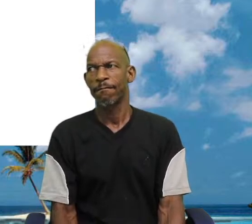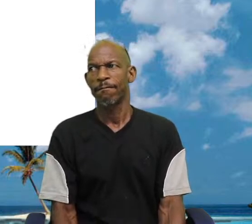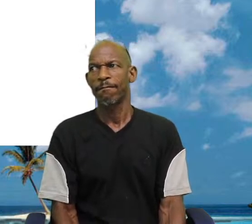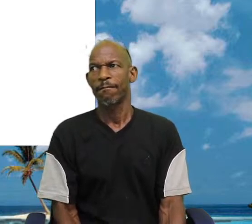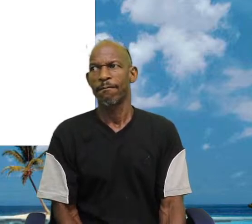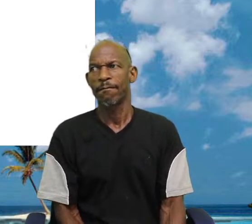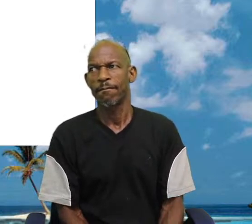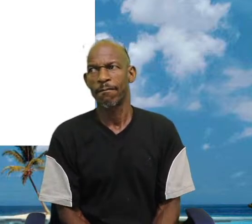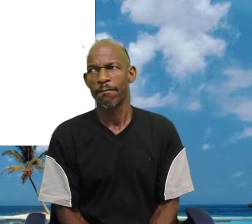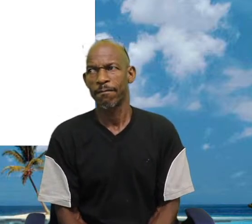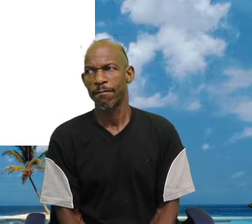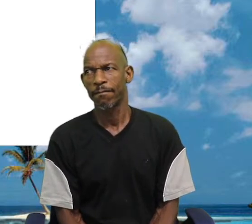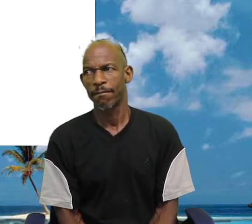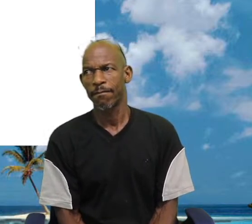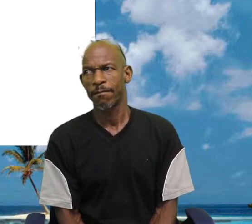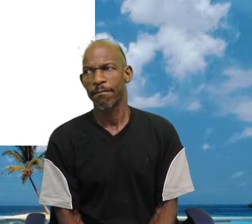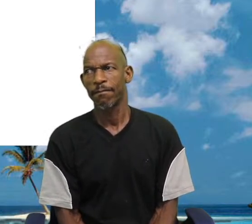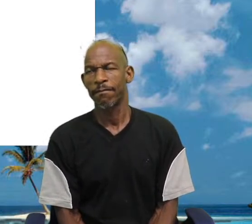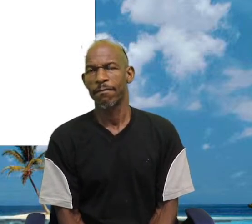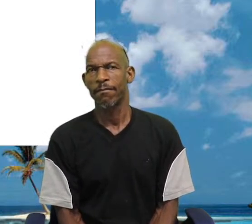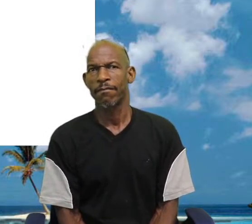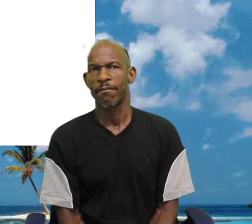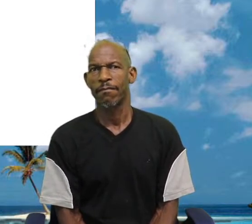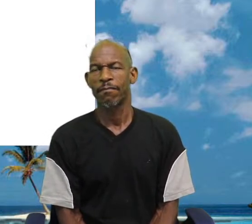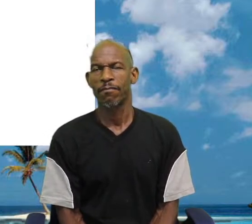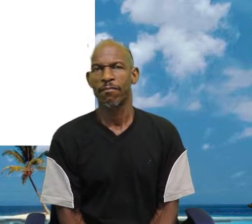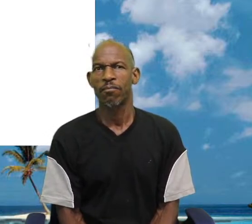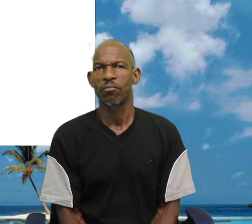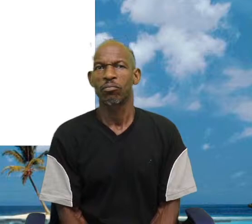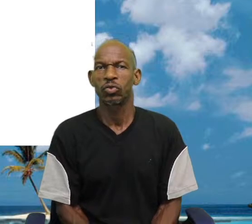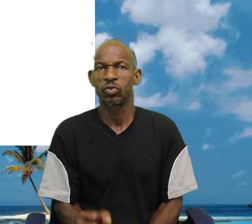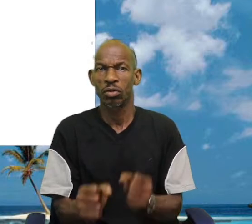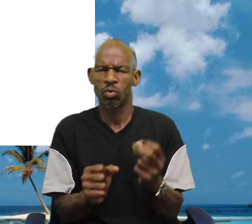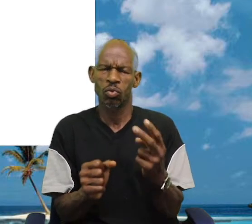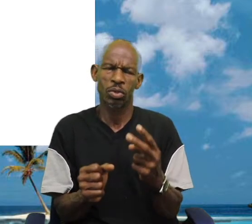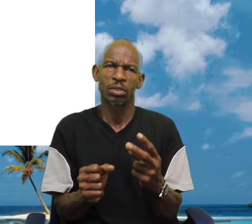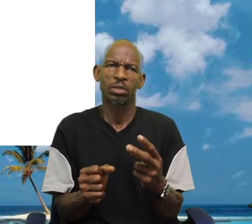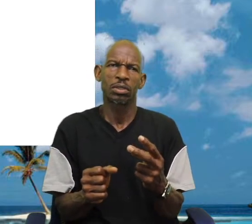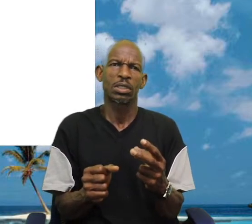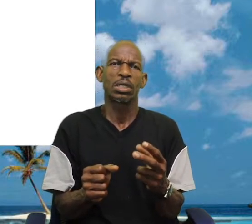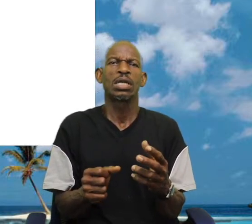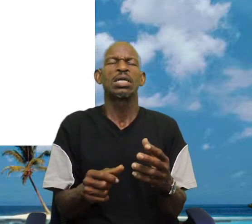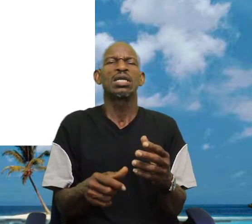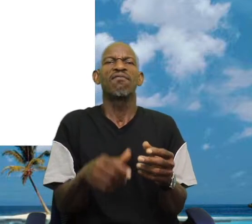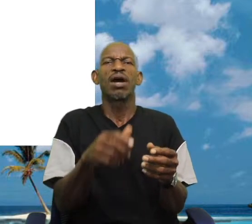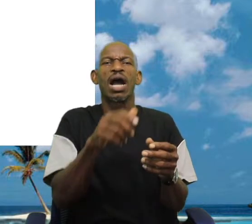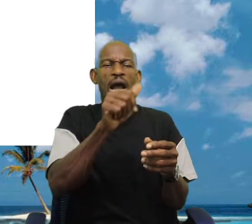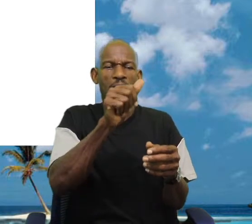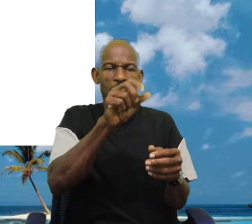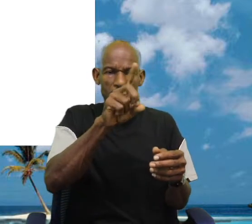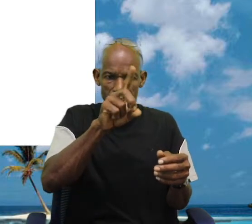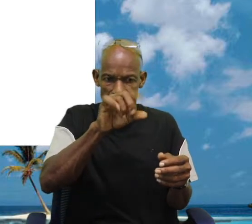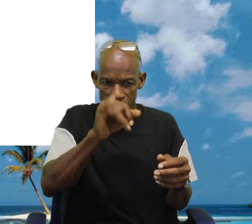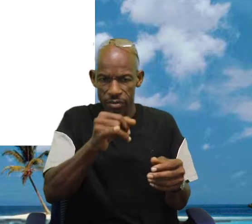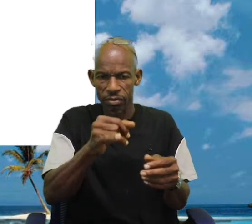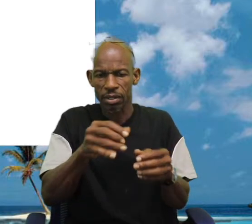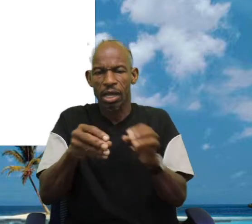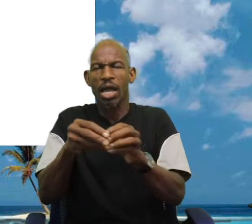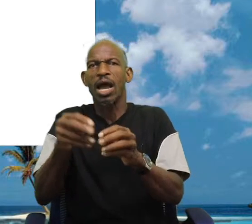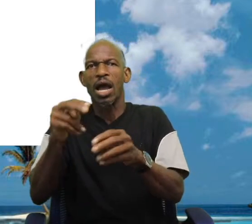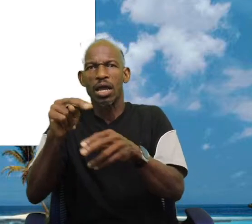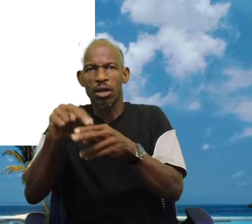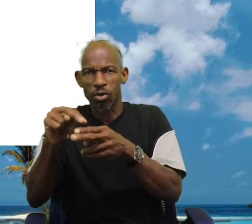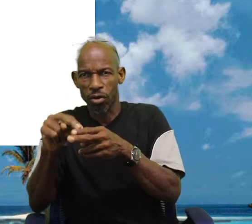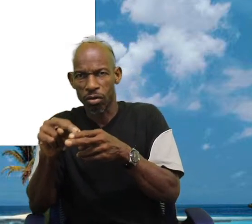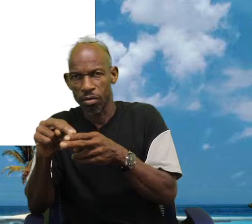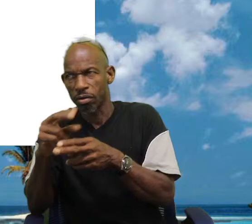So I'm adjective, it will be an adjective plus a noun. Then I went and write a